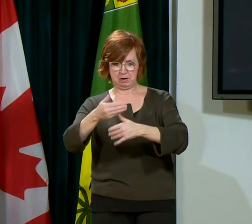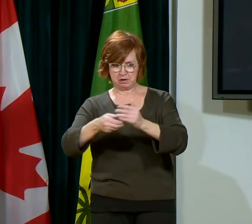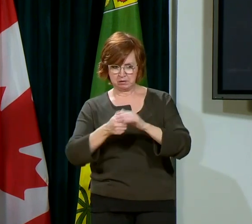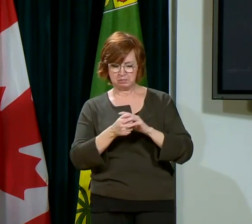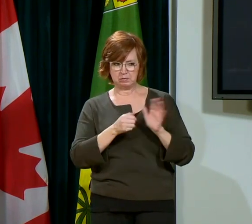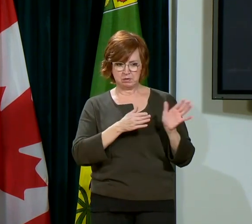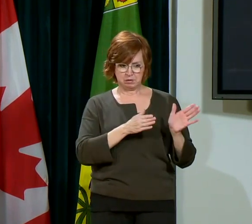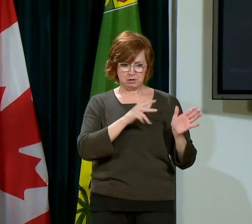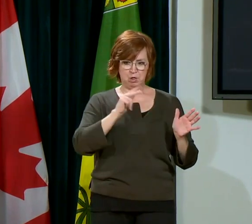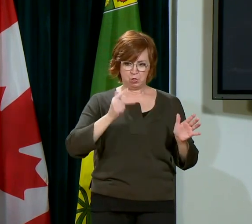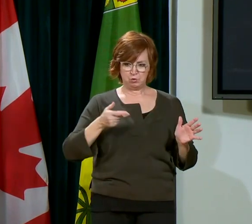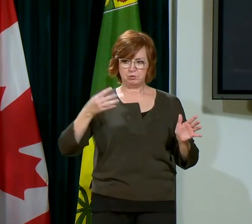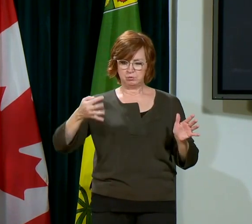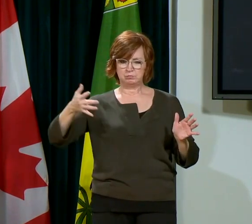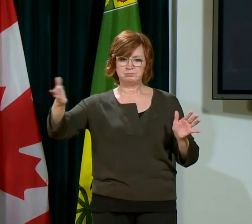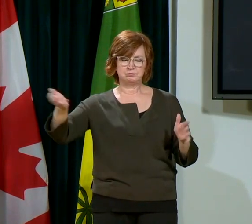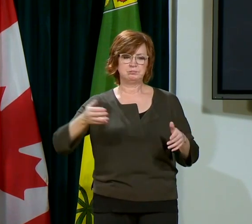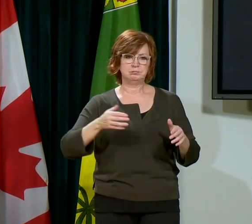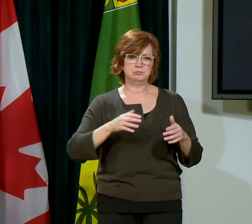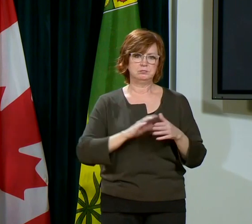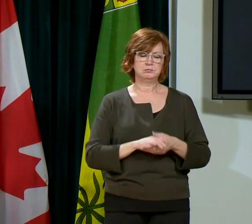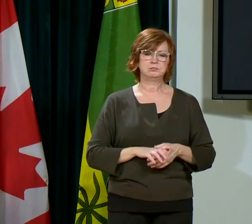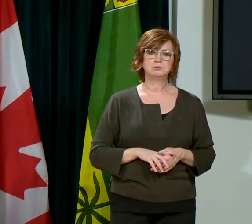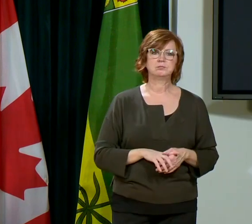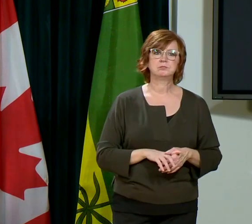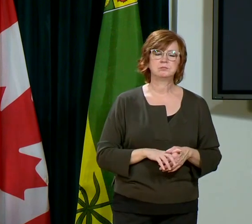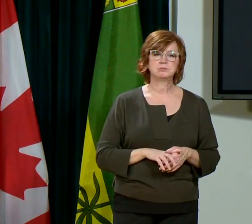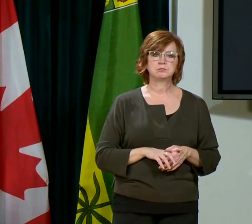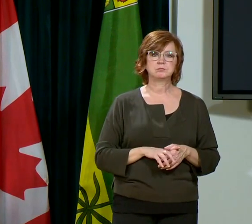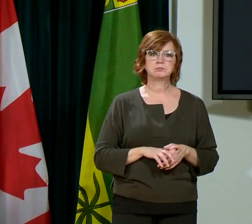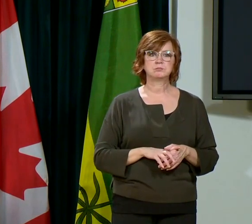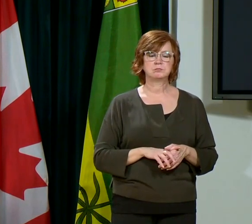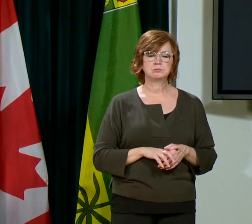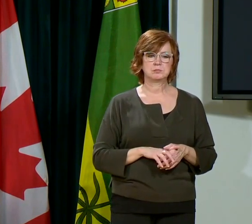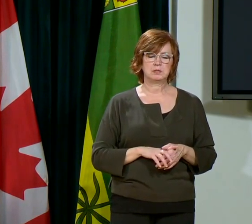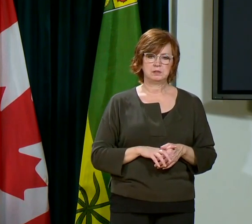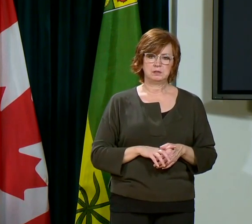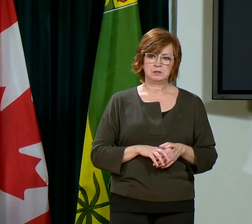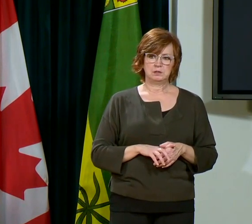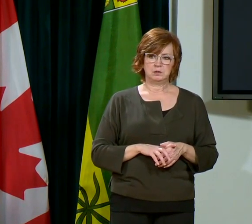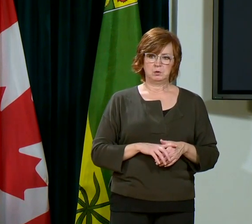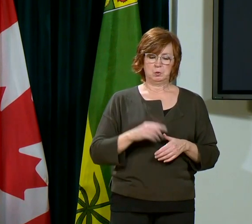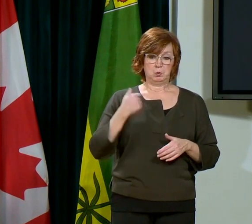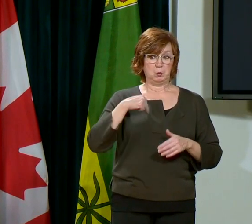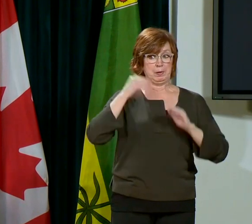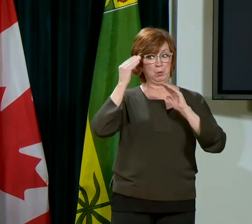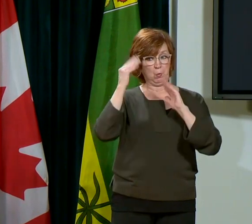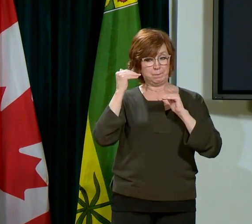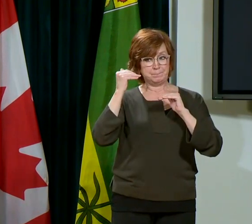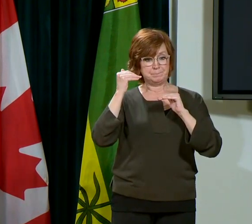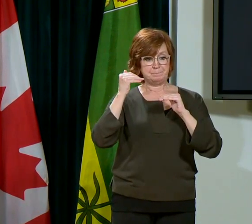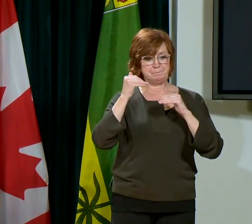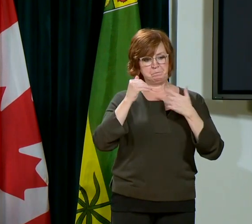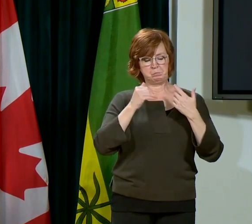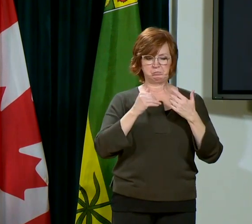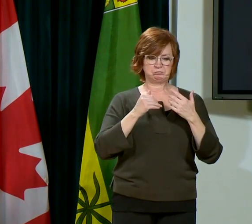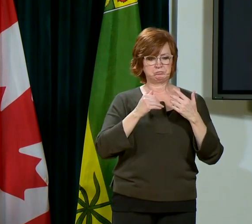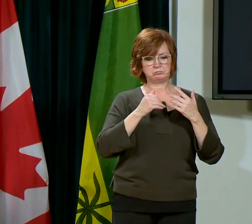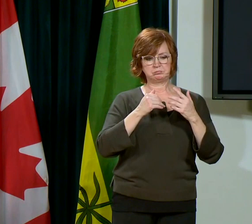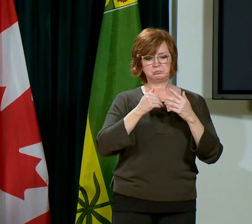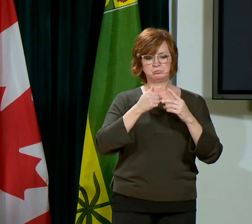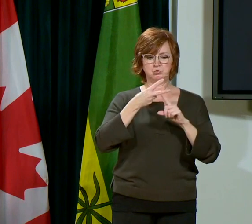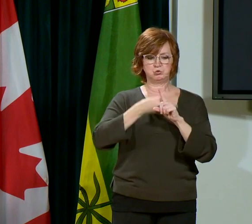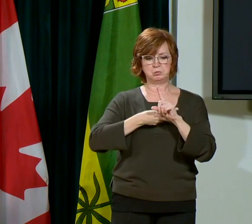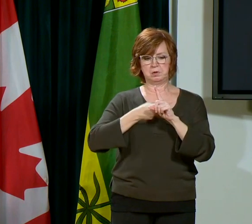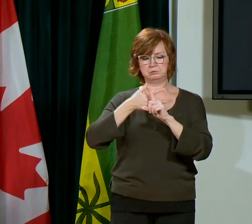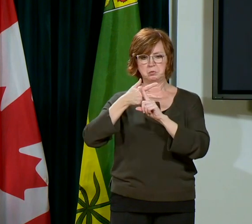Of course, the hope is that over the next few months, as this continues, there'll be other therapeutics